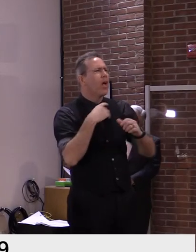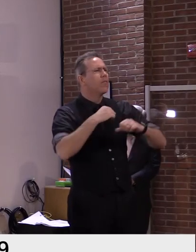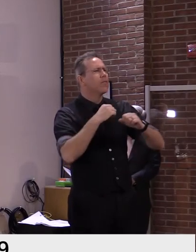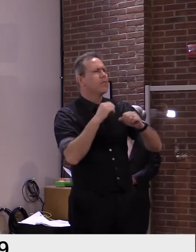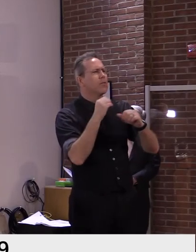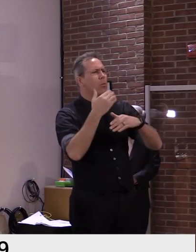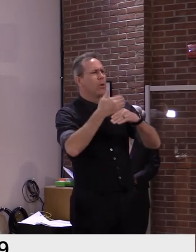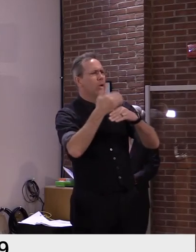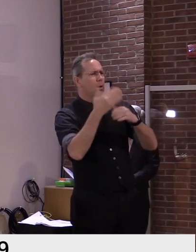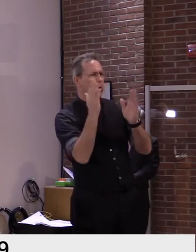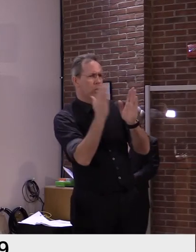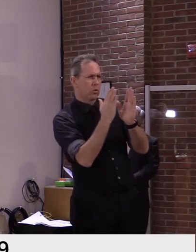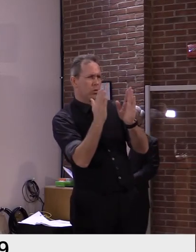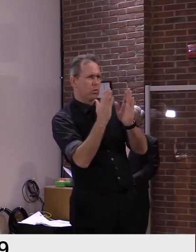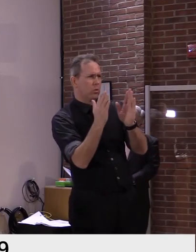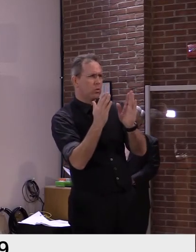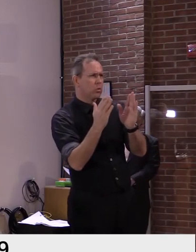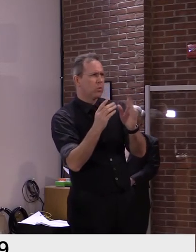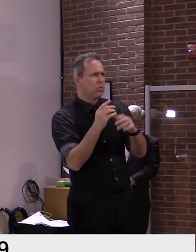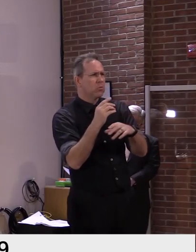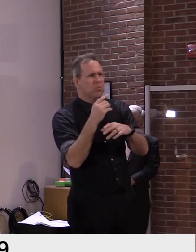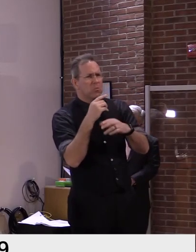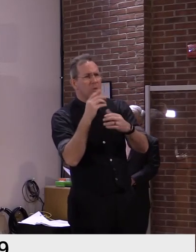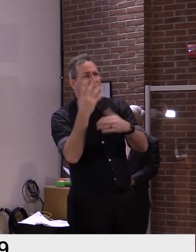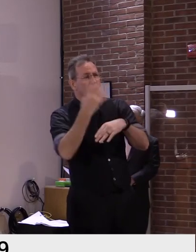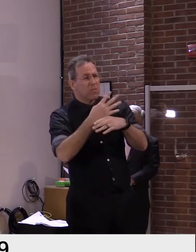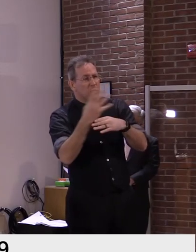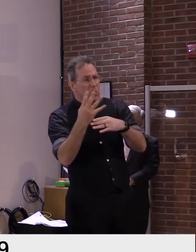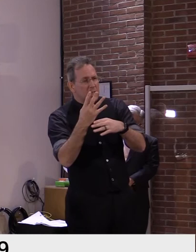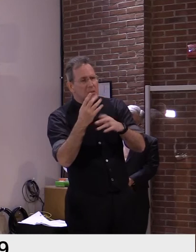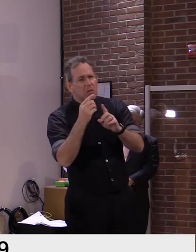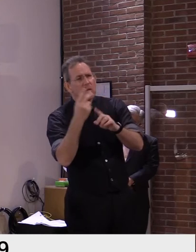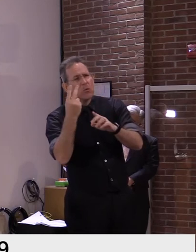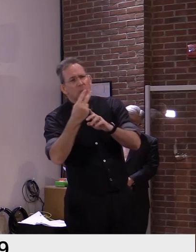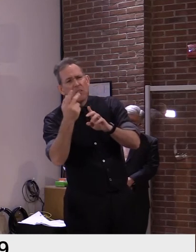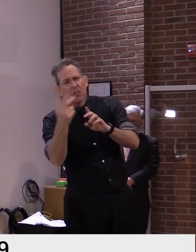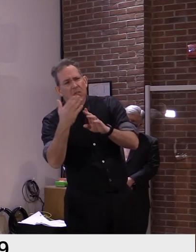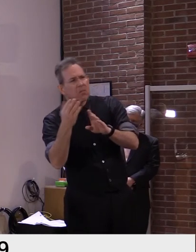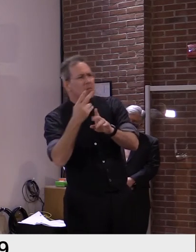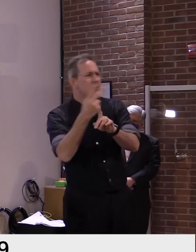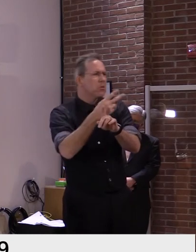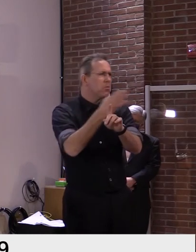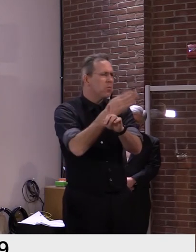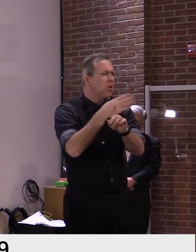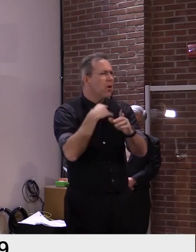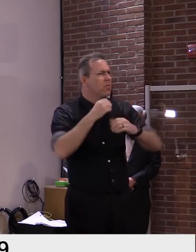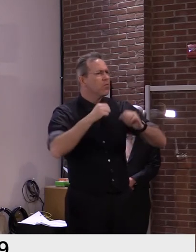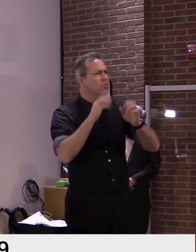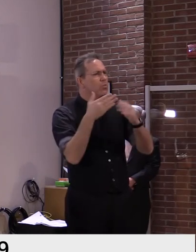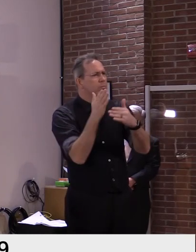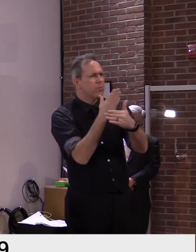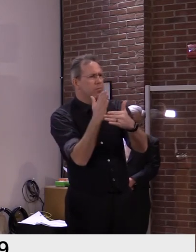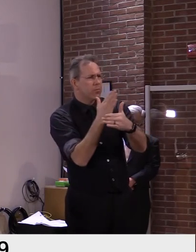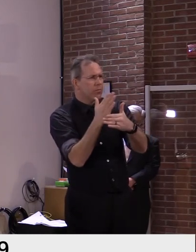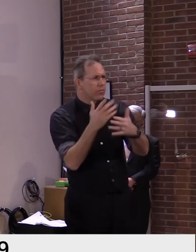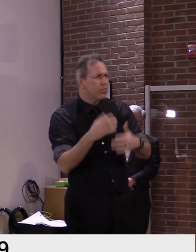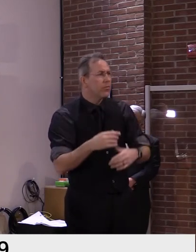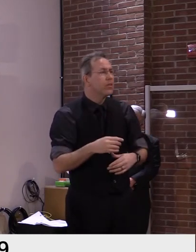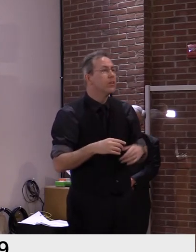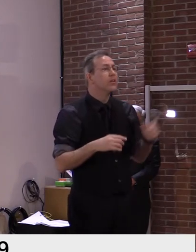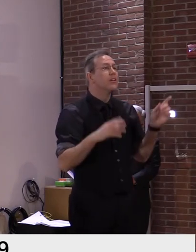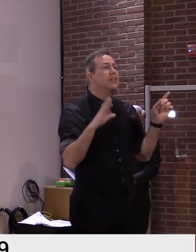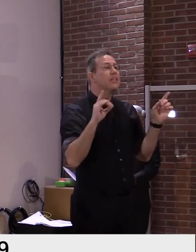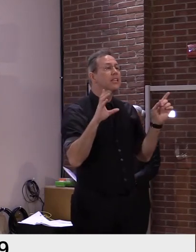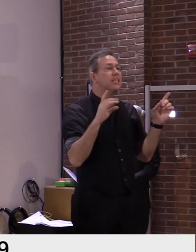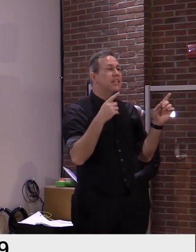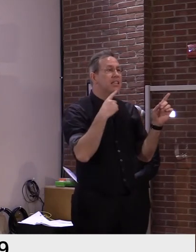be effective. The CDC recently came out and said if you go as long as 6 weeks